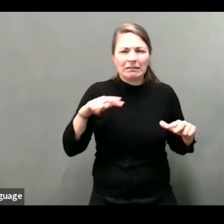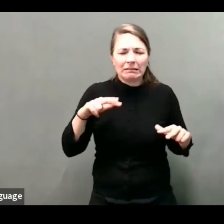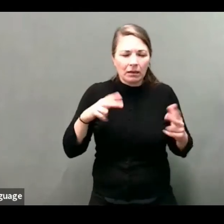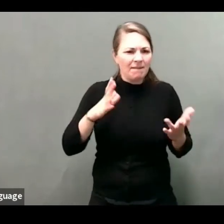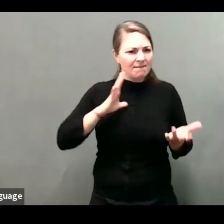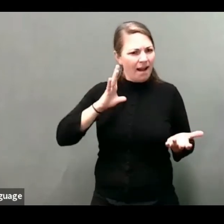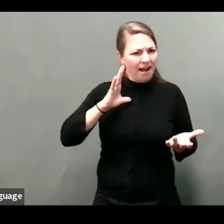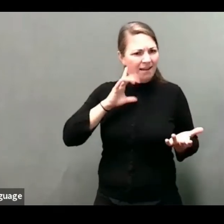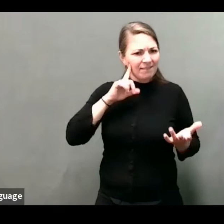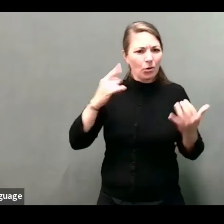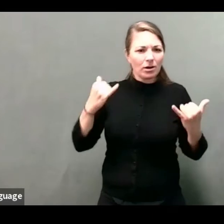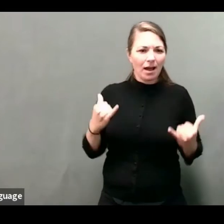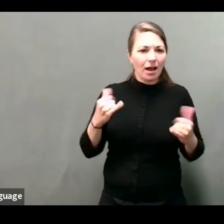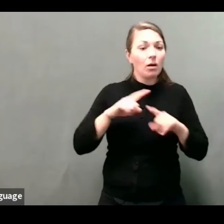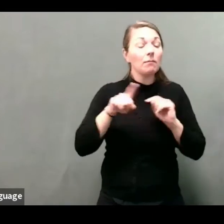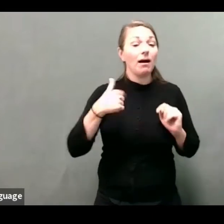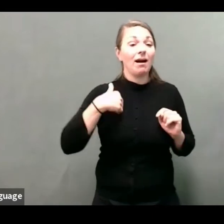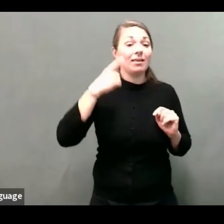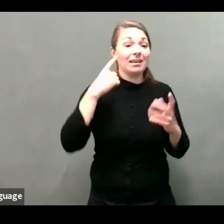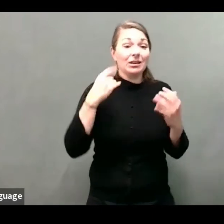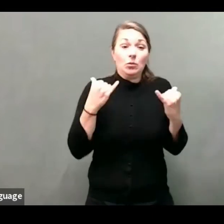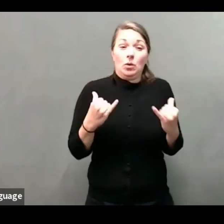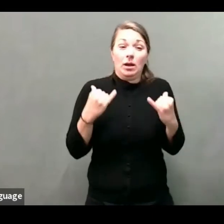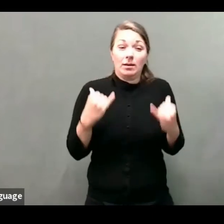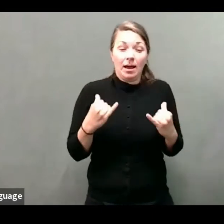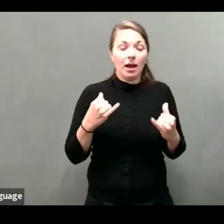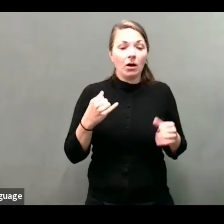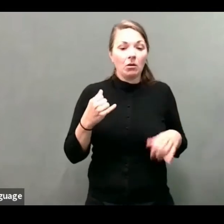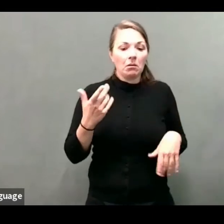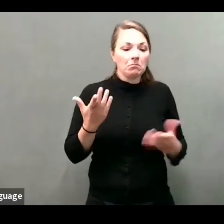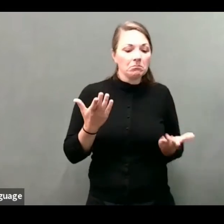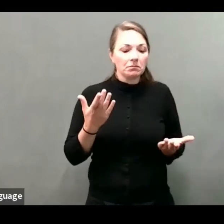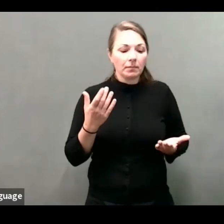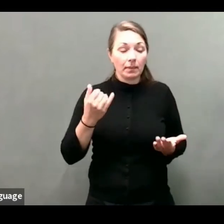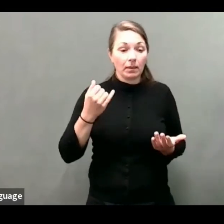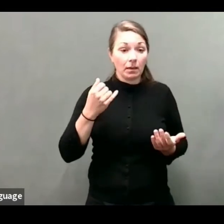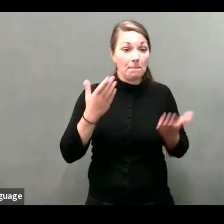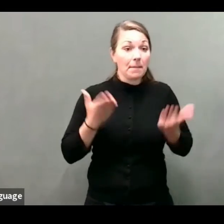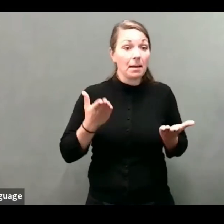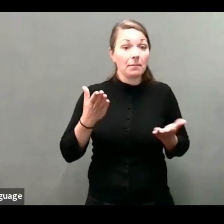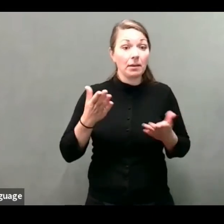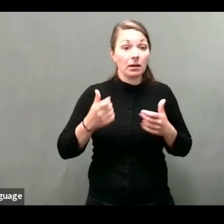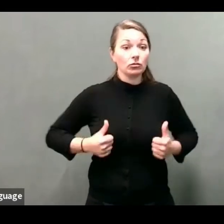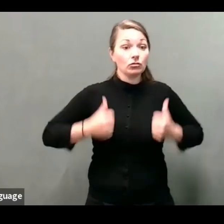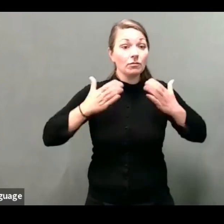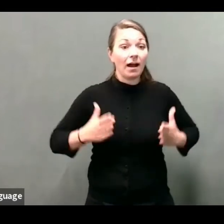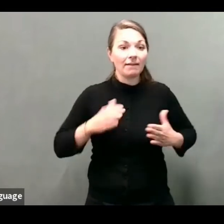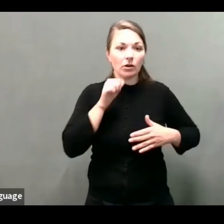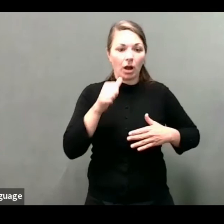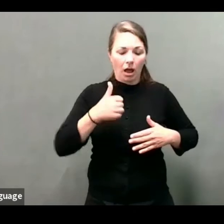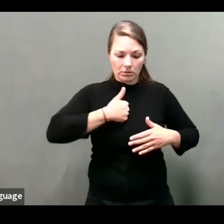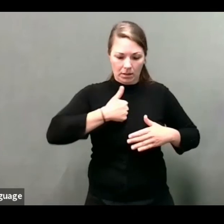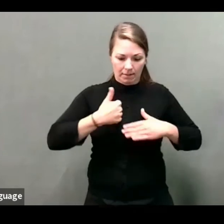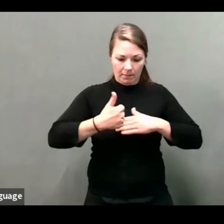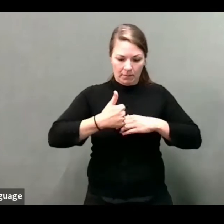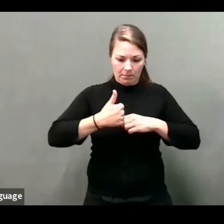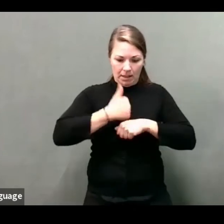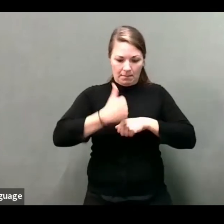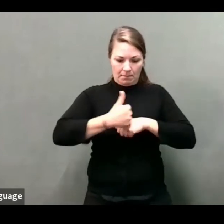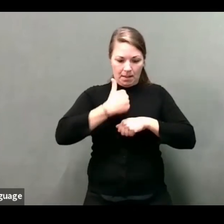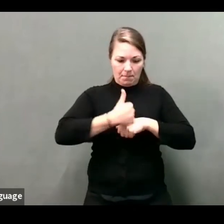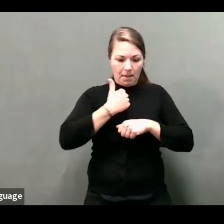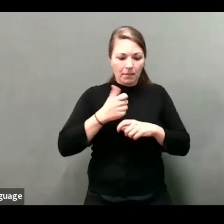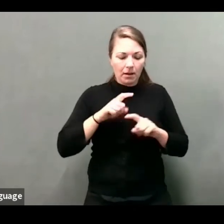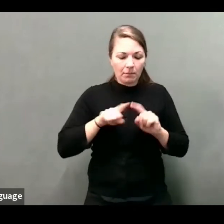But I think one of the things we can do, even if we're not seeing a survivor blame themselves for what happened, is just to remind them that they